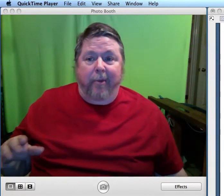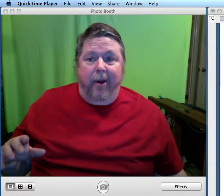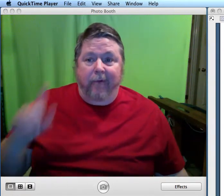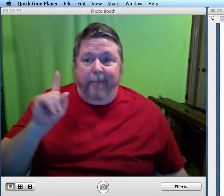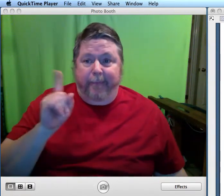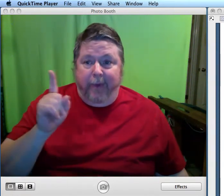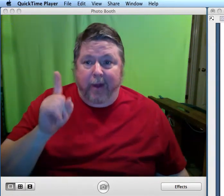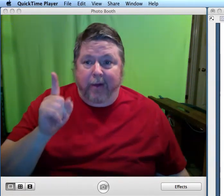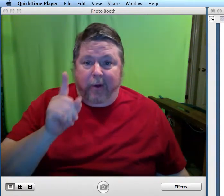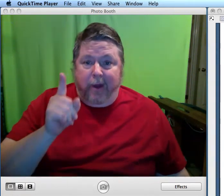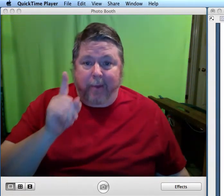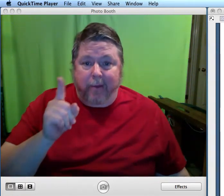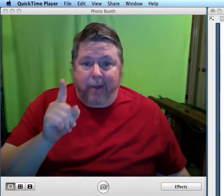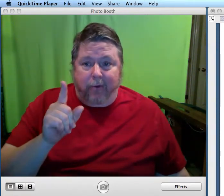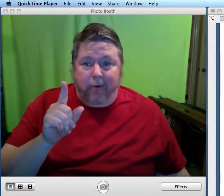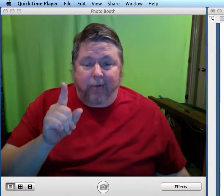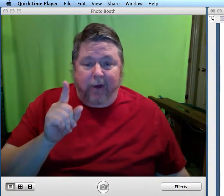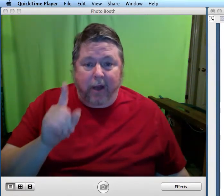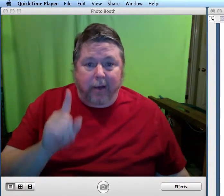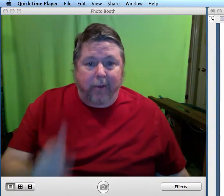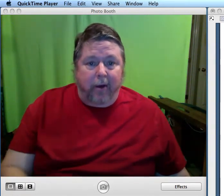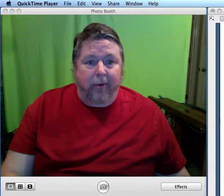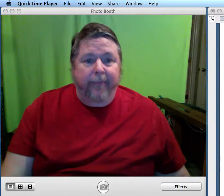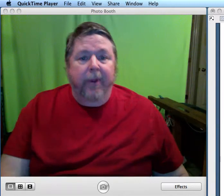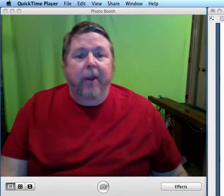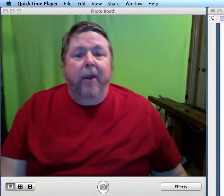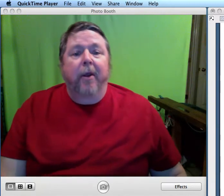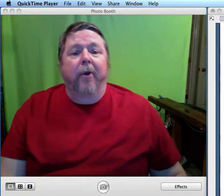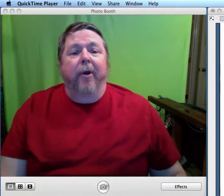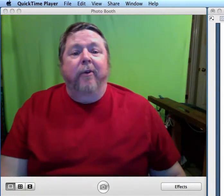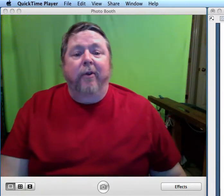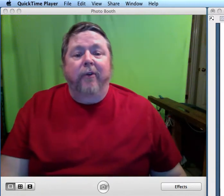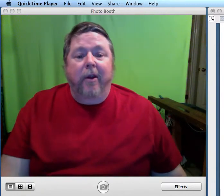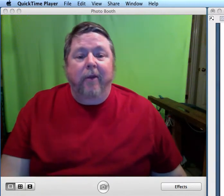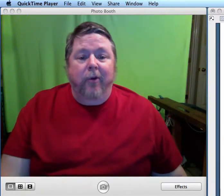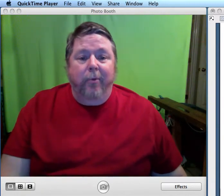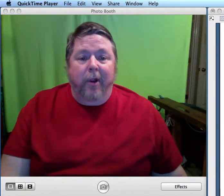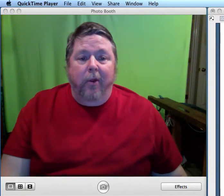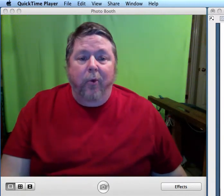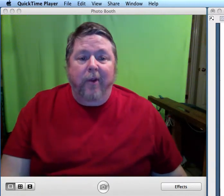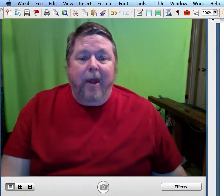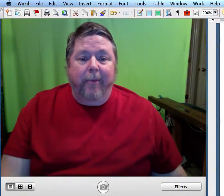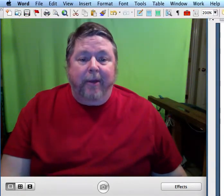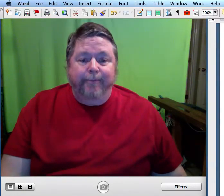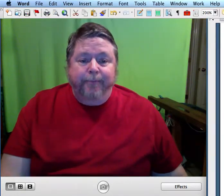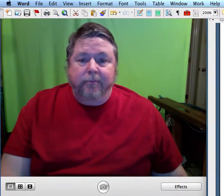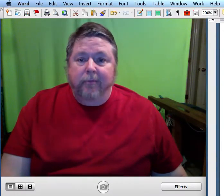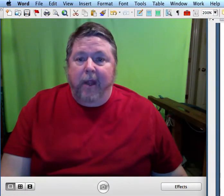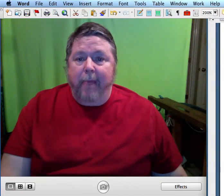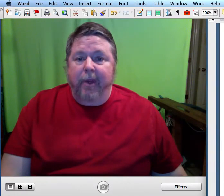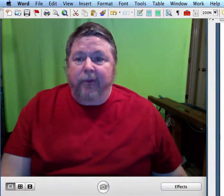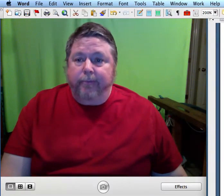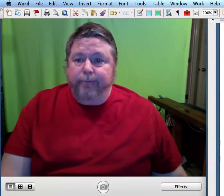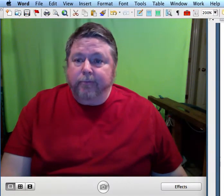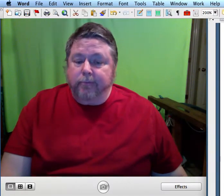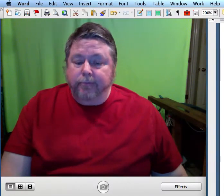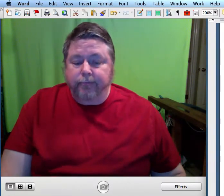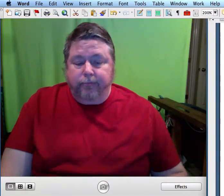and I'm tired of it. So keep getting better. We're never done getting better. All right, so consecutive interpreting, what does that mean? That